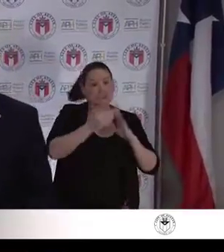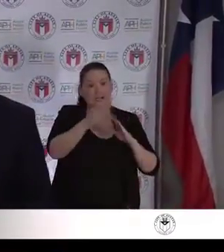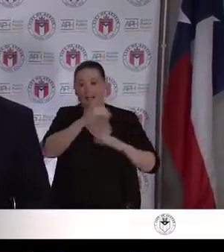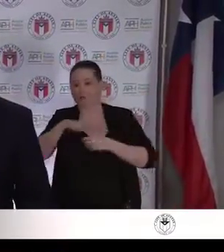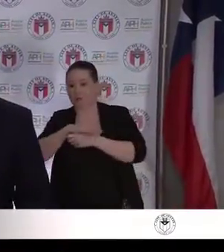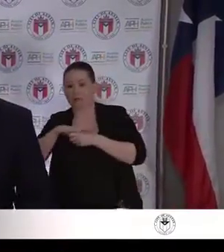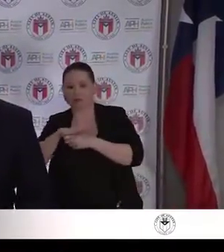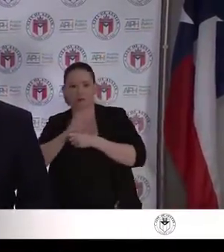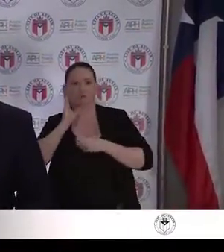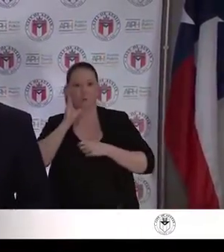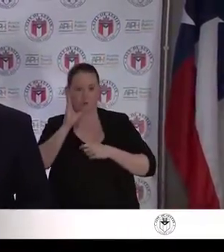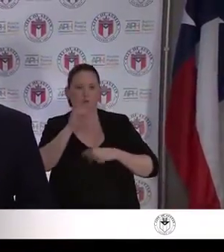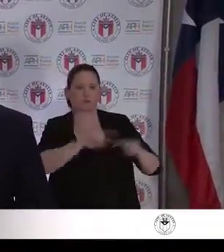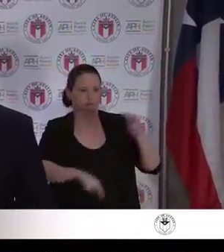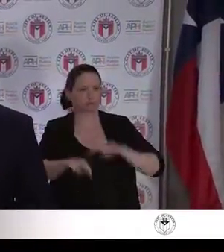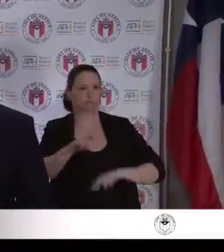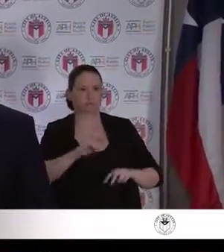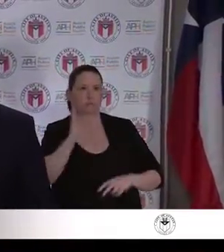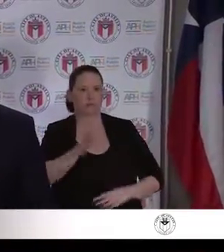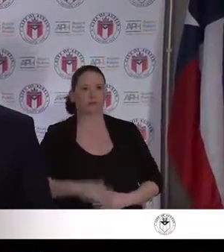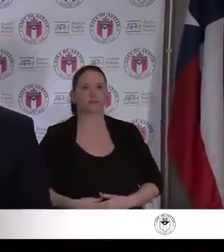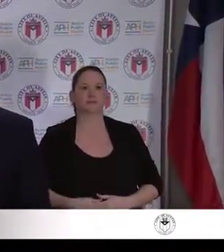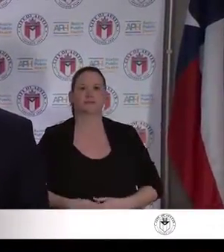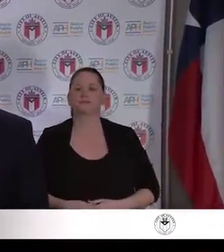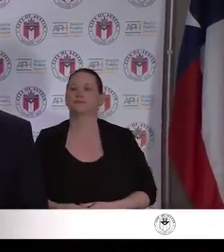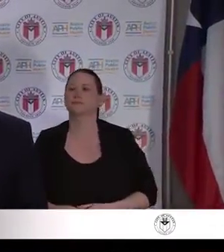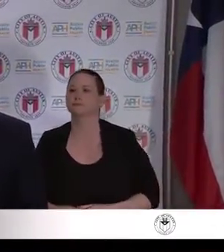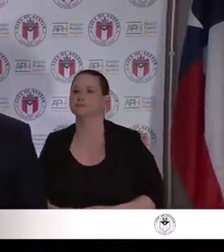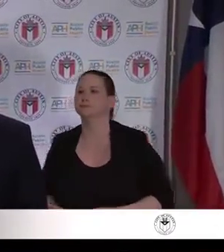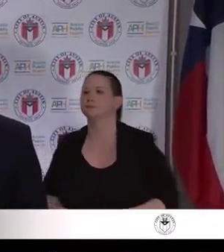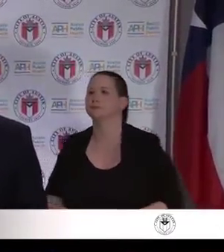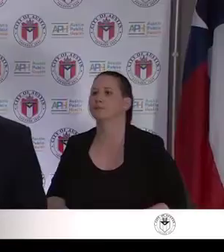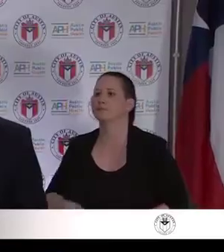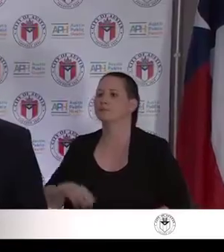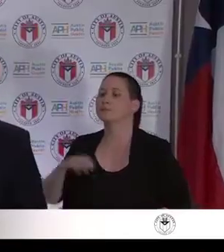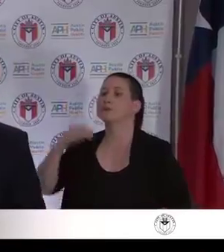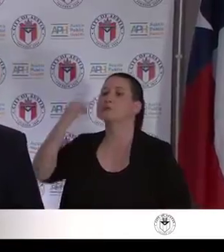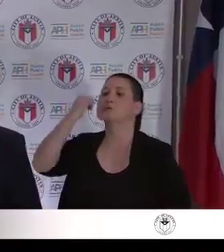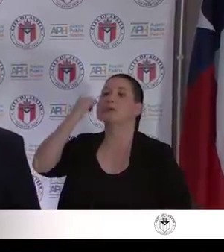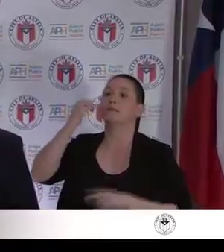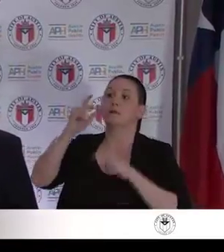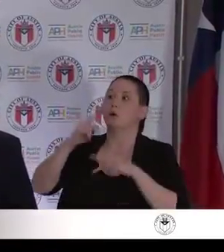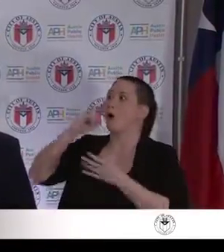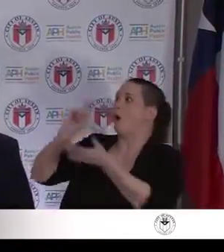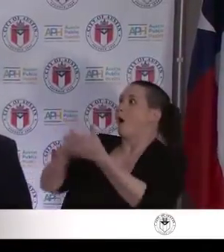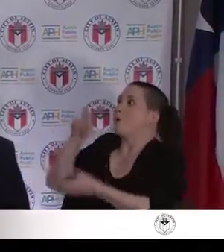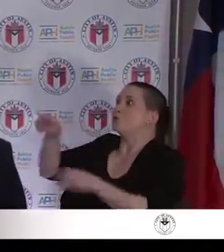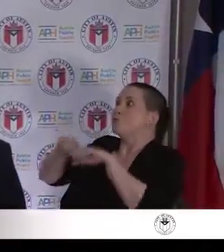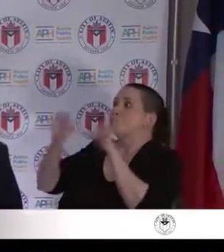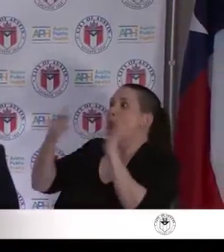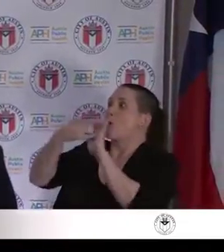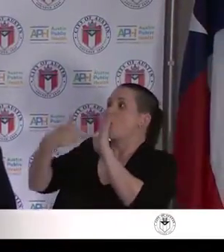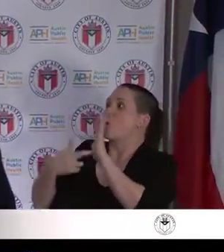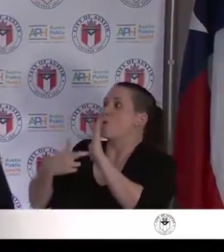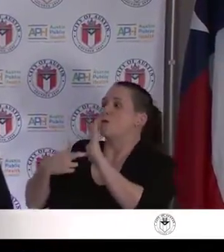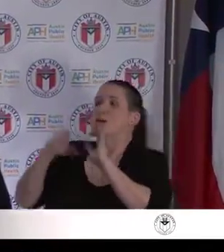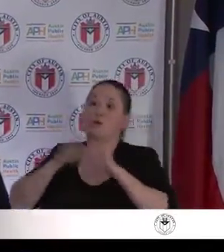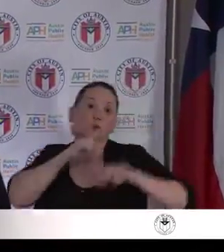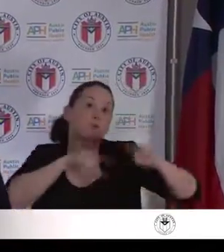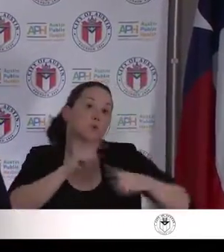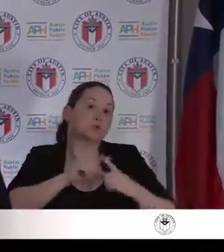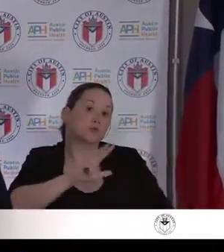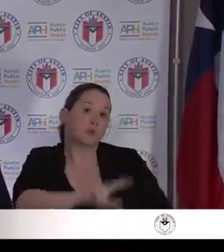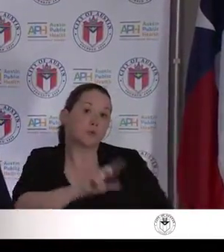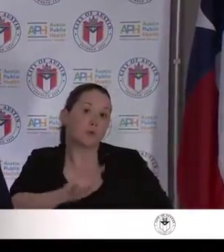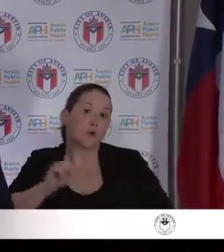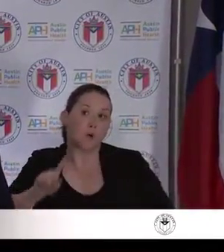region will be looking at. And is that something, I guess, that if someone saw a violation, that they could report it to 311? Or